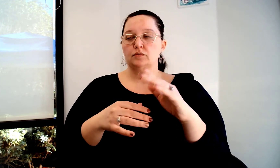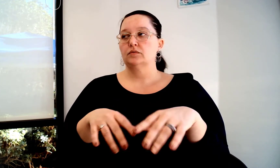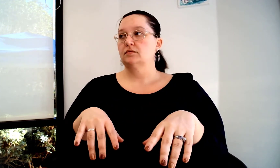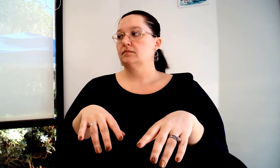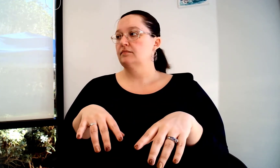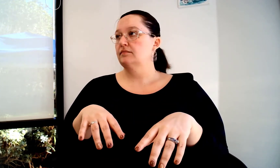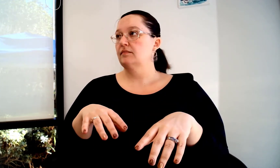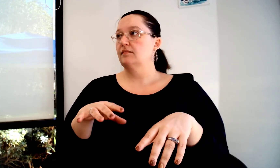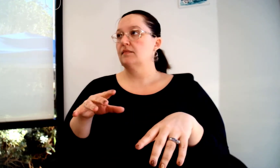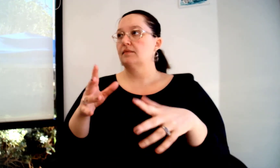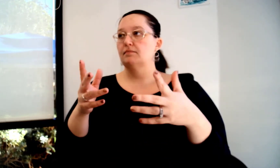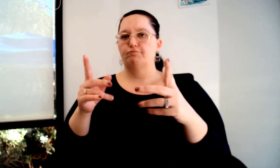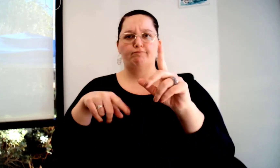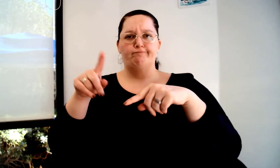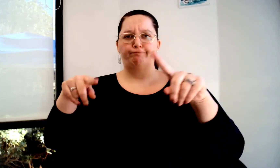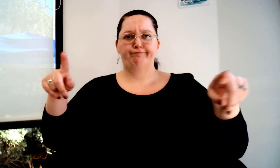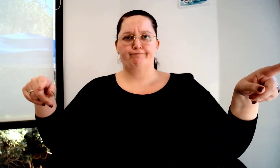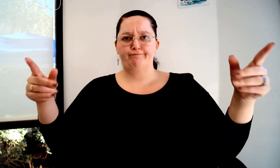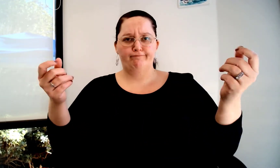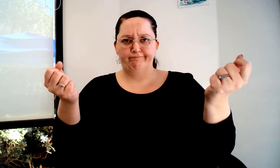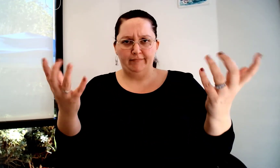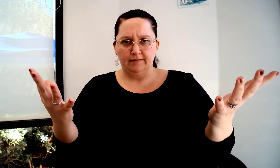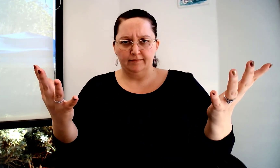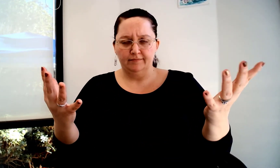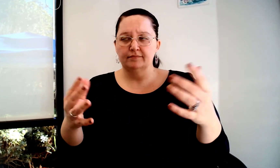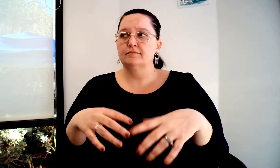paintings, drawing, and so forth.